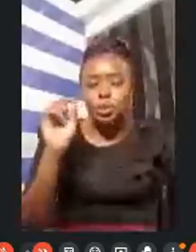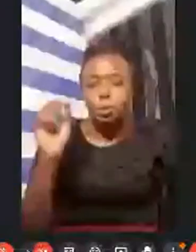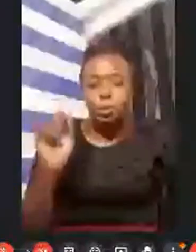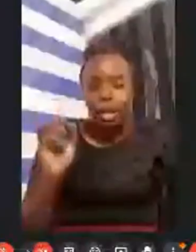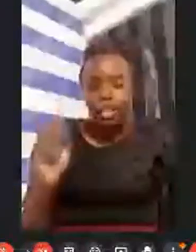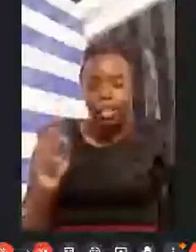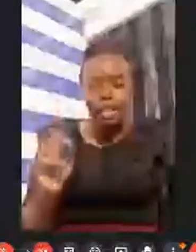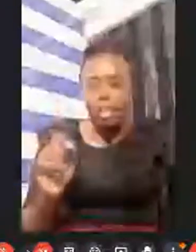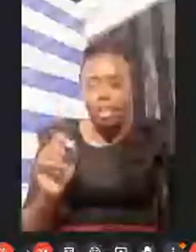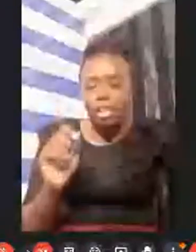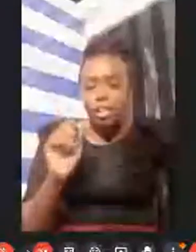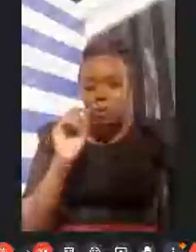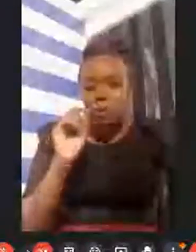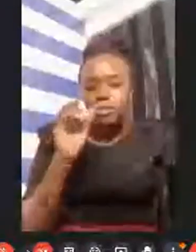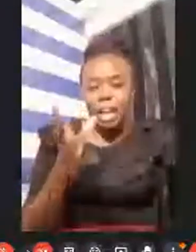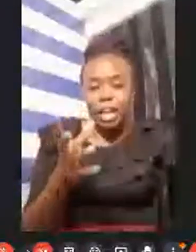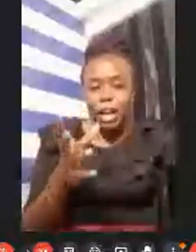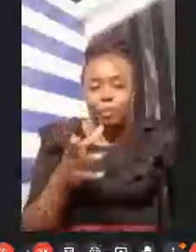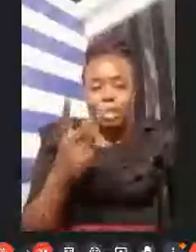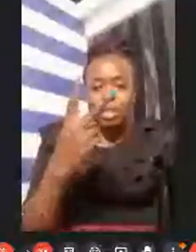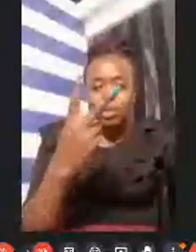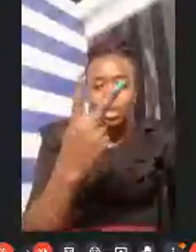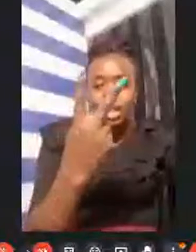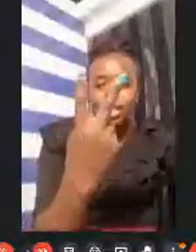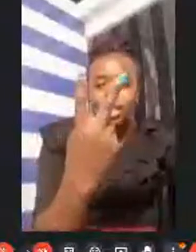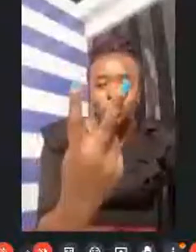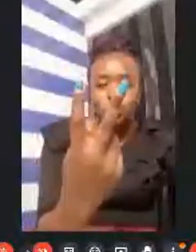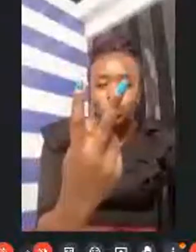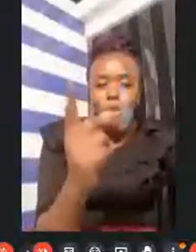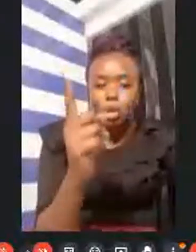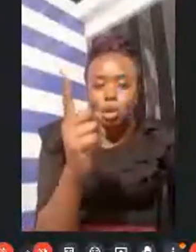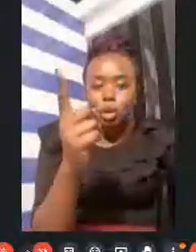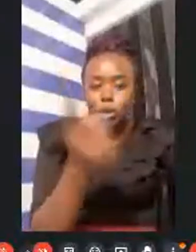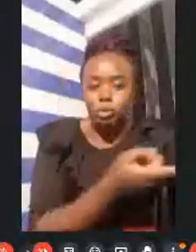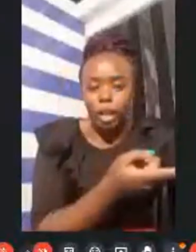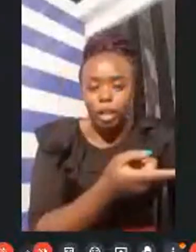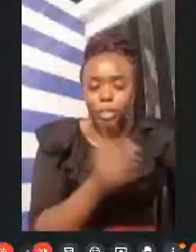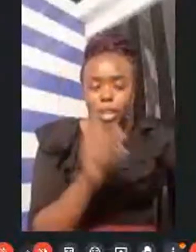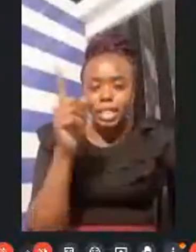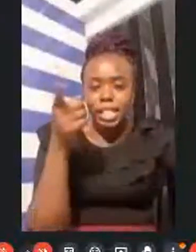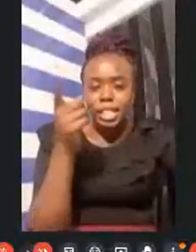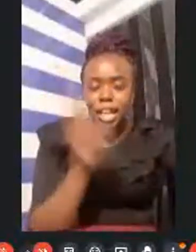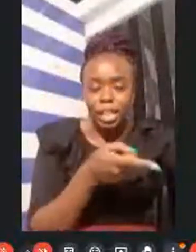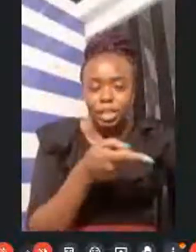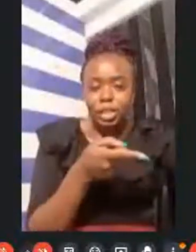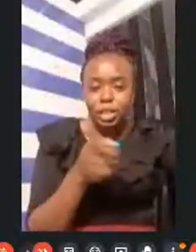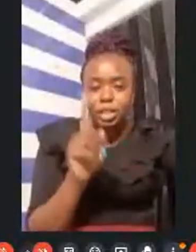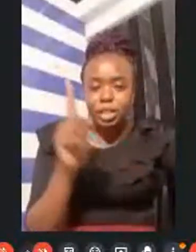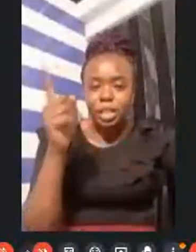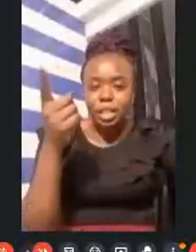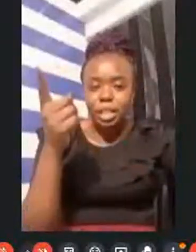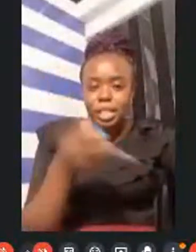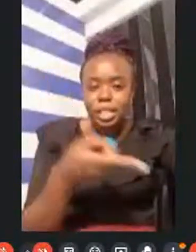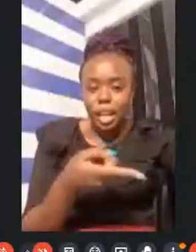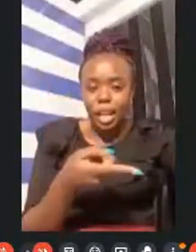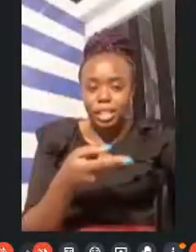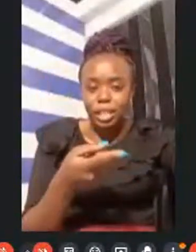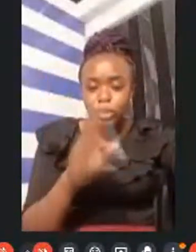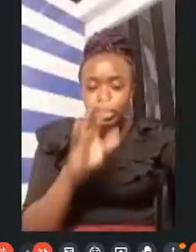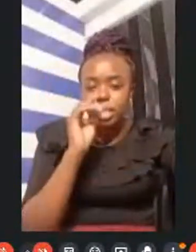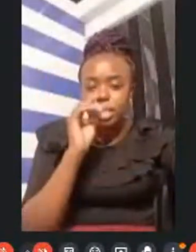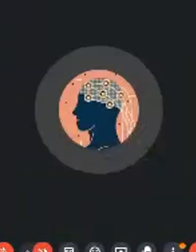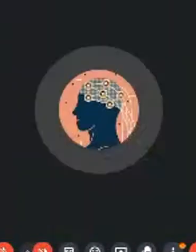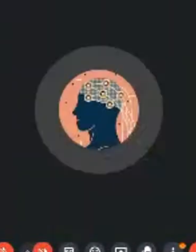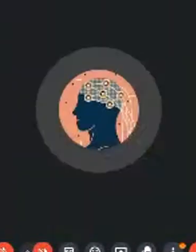it's like 2/3. So we've done numbers. We did 2 over, you know that